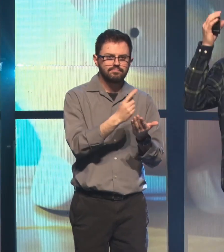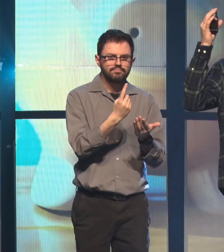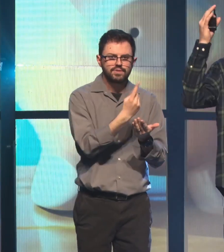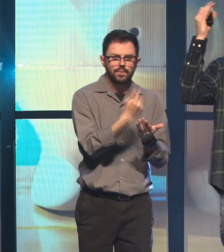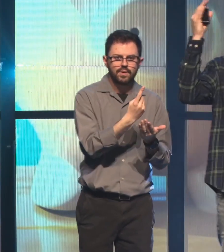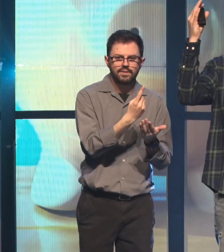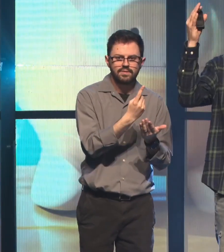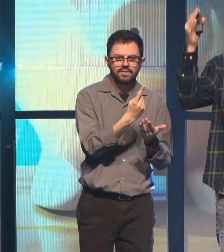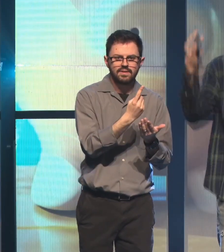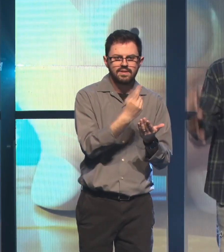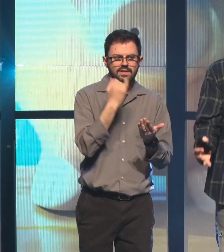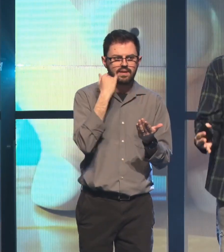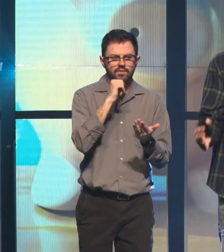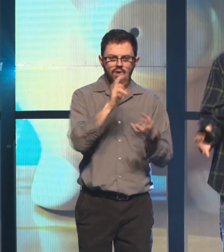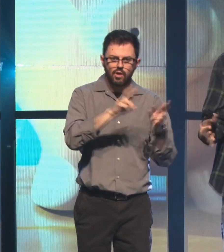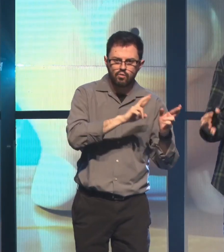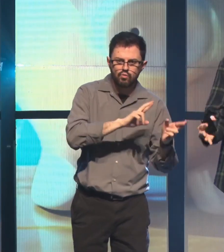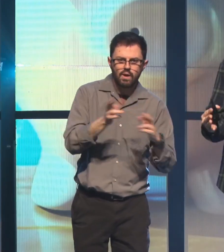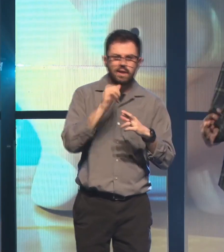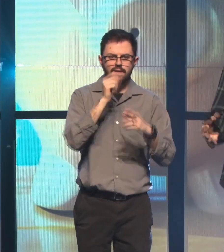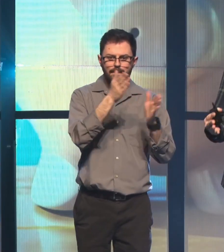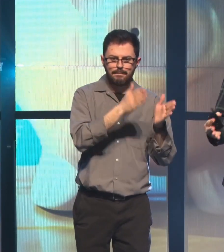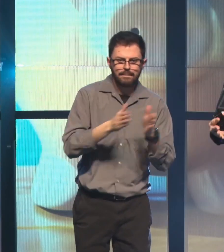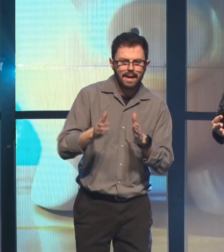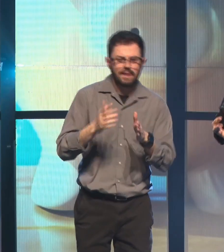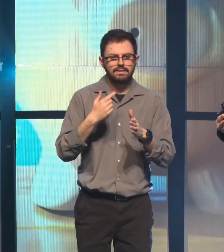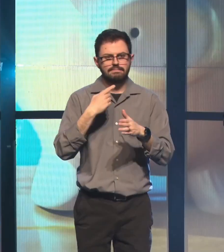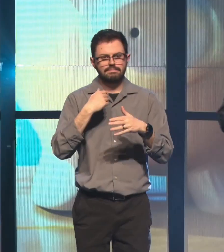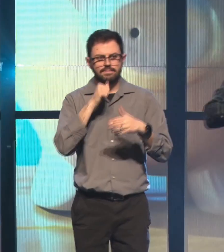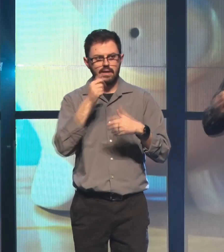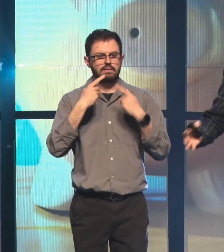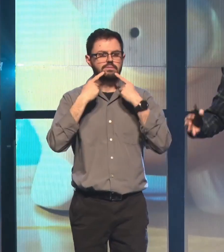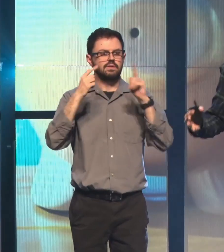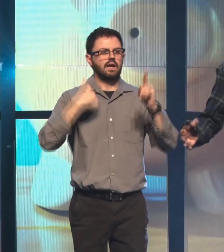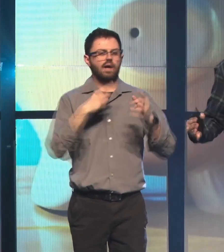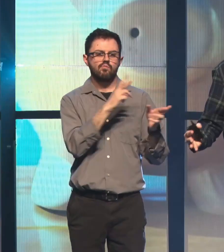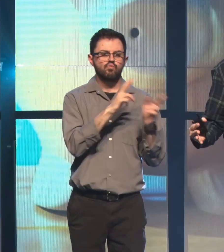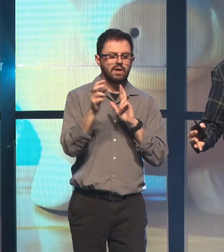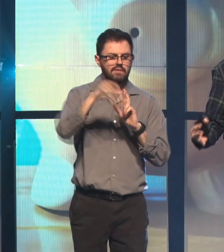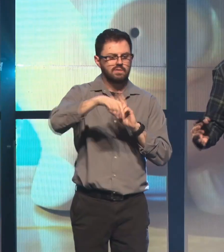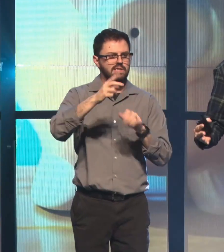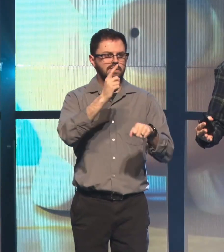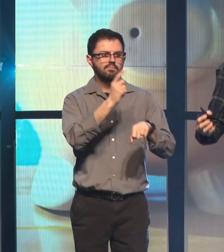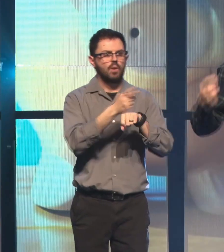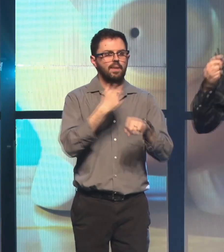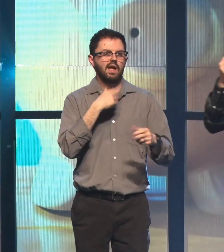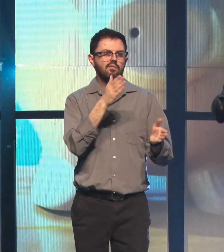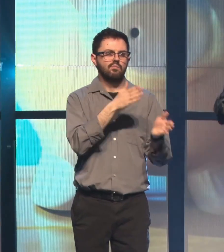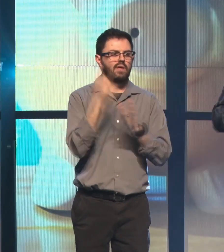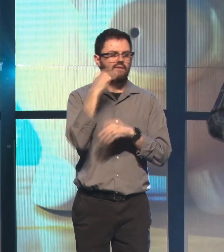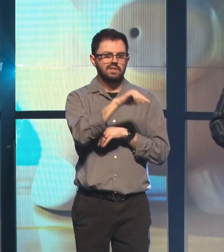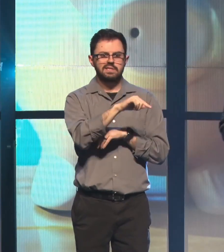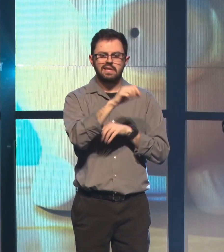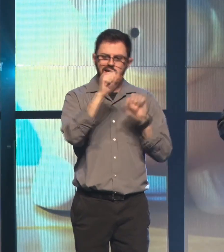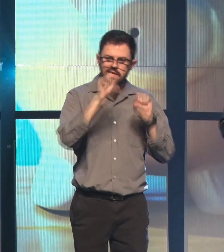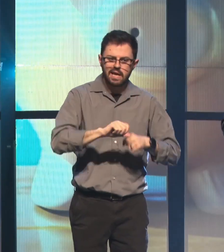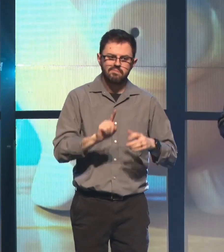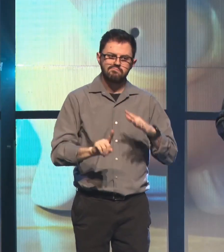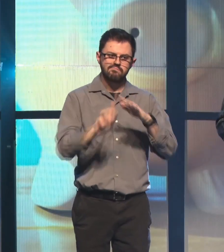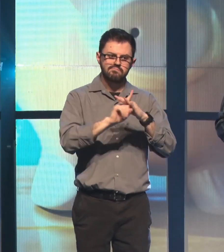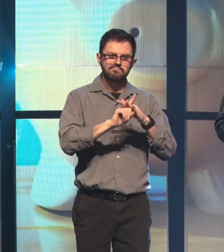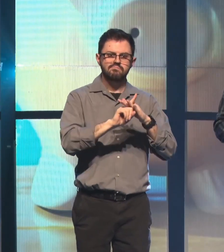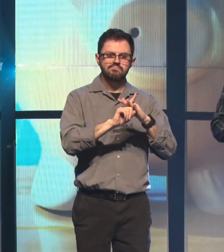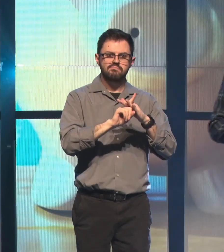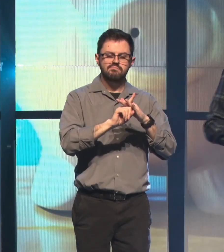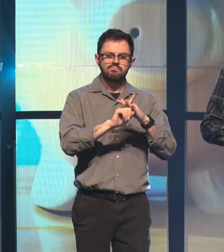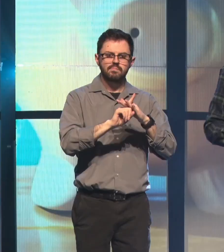you've not said, I'm ready for the moment. I've planned for this. I can be present.